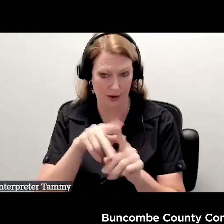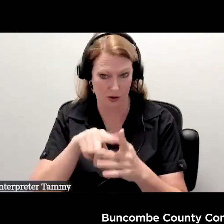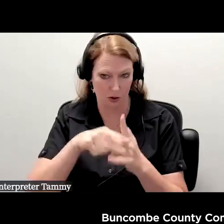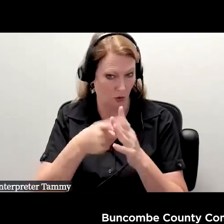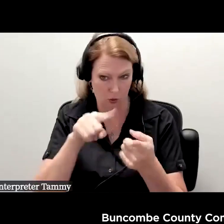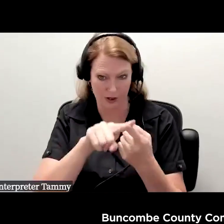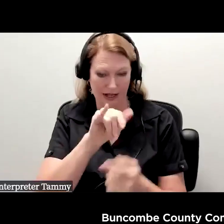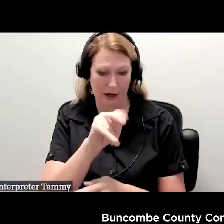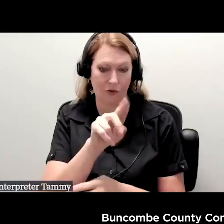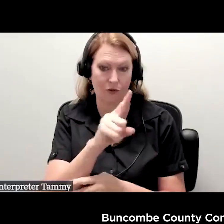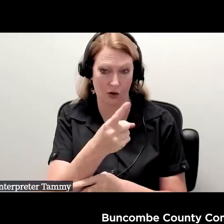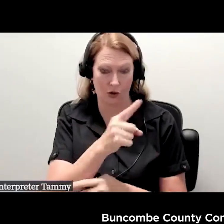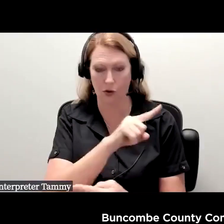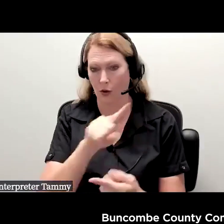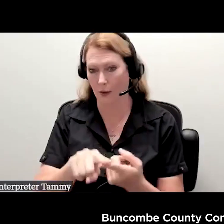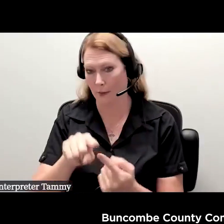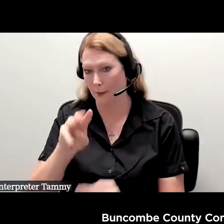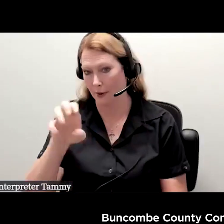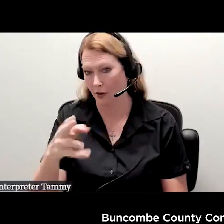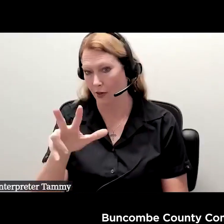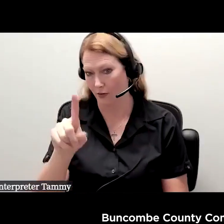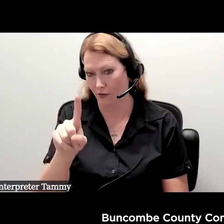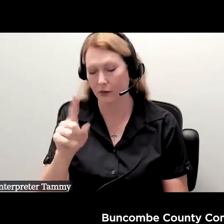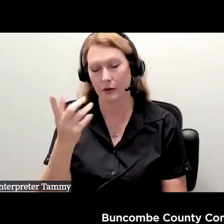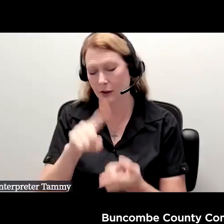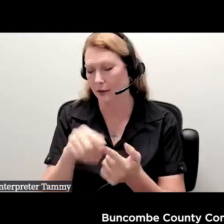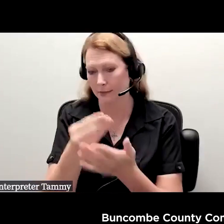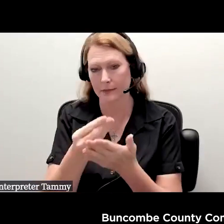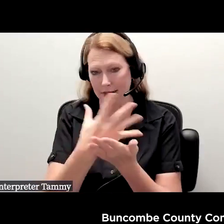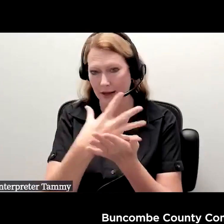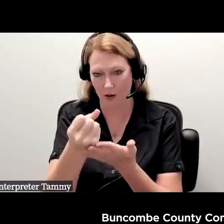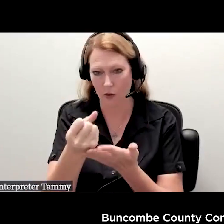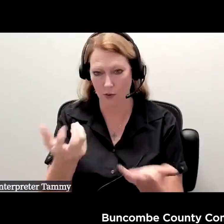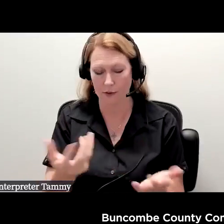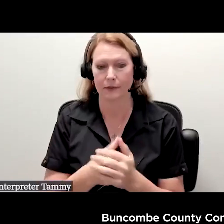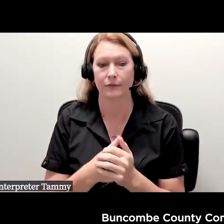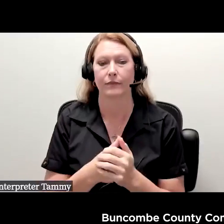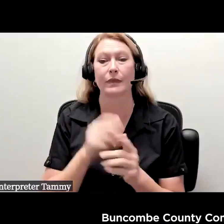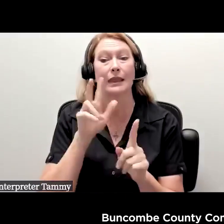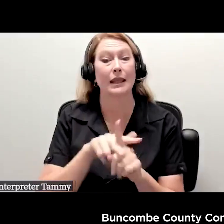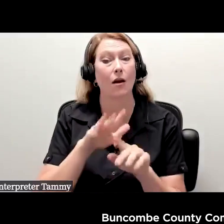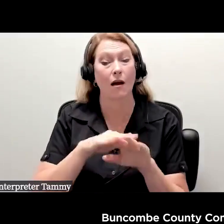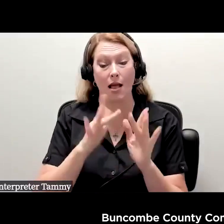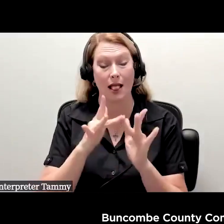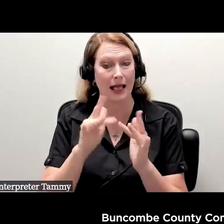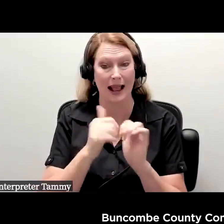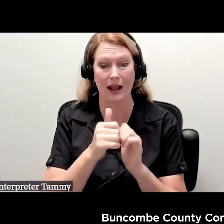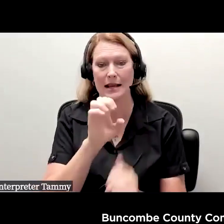January 1st until March 31st or until funds are exhausted. Apply online at